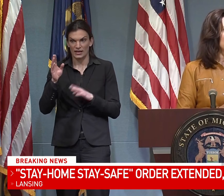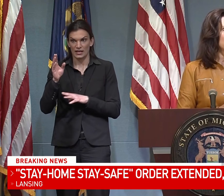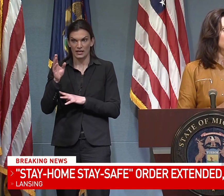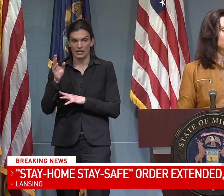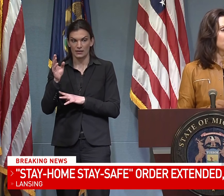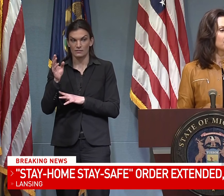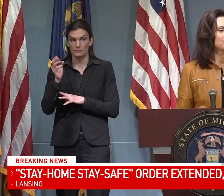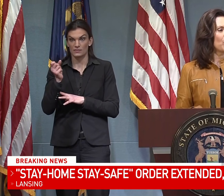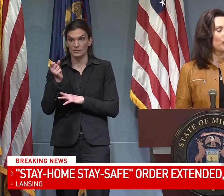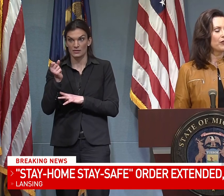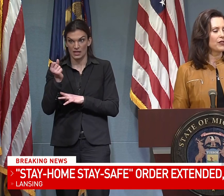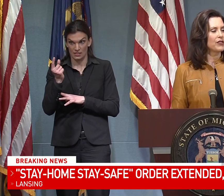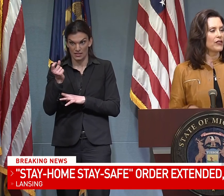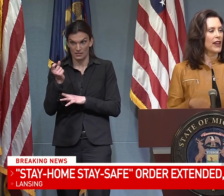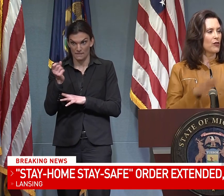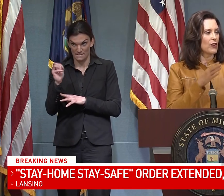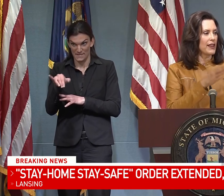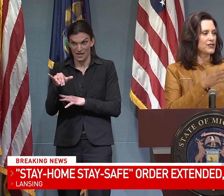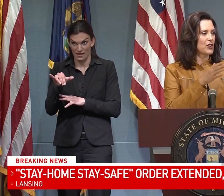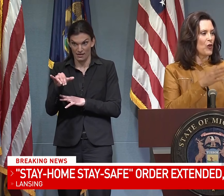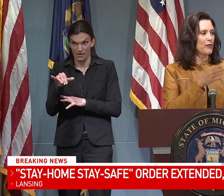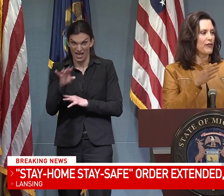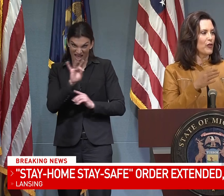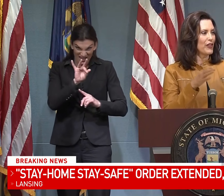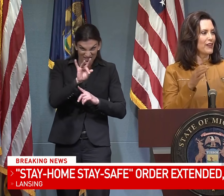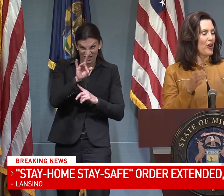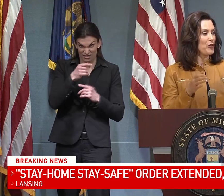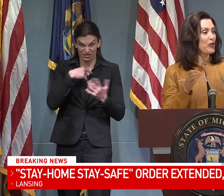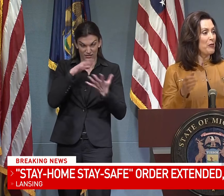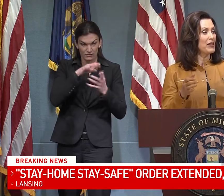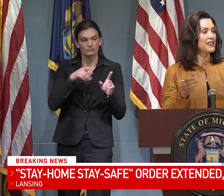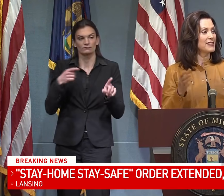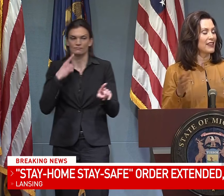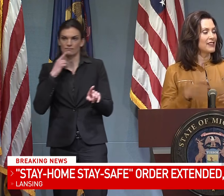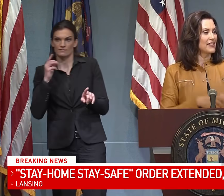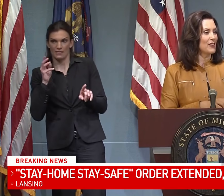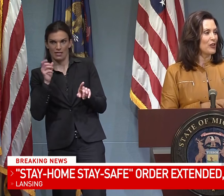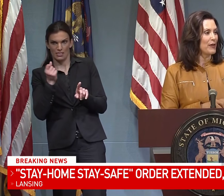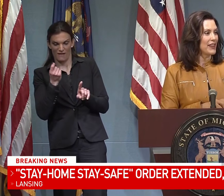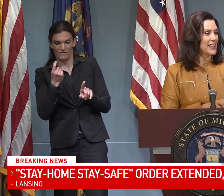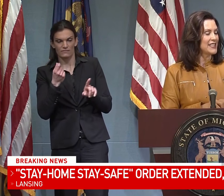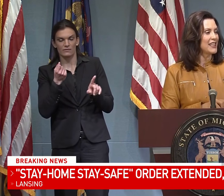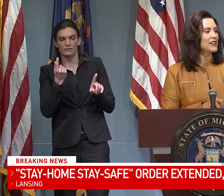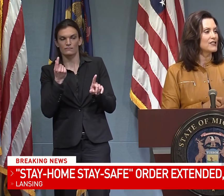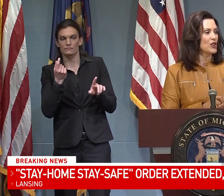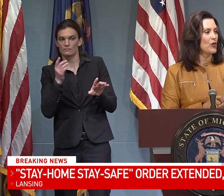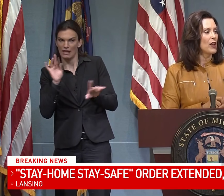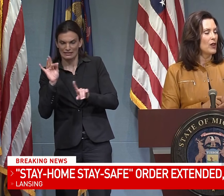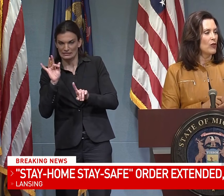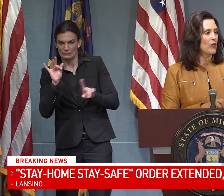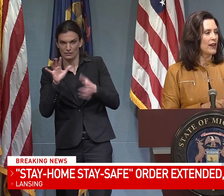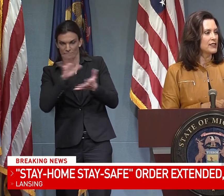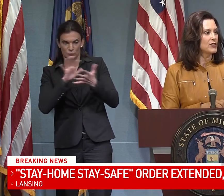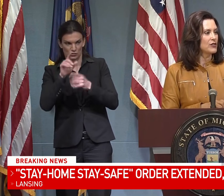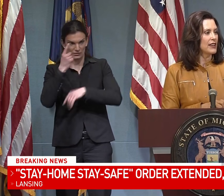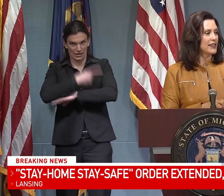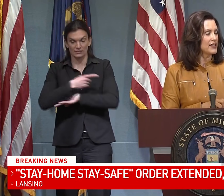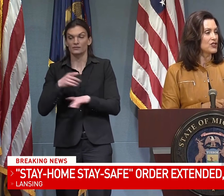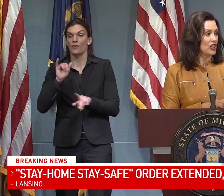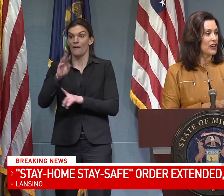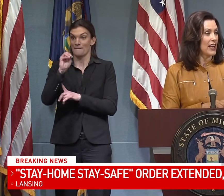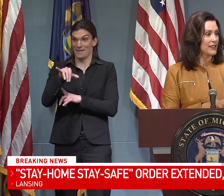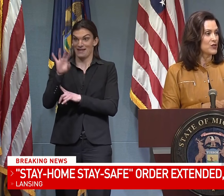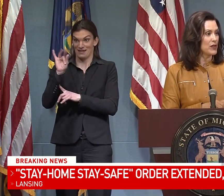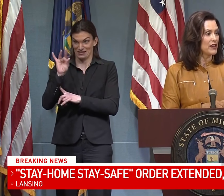for I'm sorry. suppliers. So a lot of work has to go in before the auto companies can gear up on the 18th, and so we wanted to get